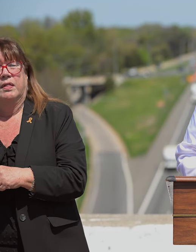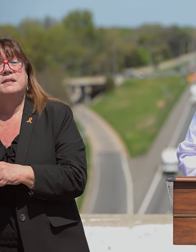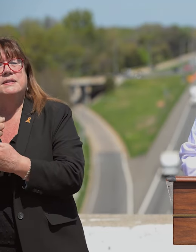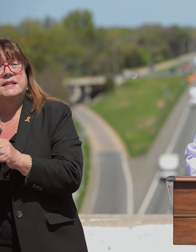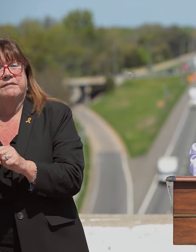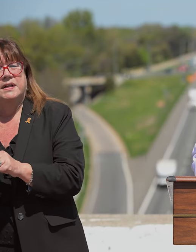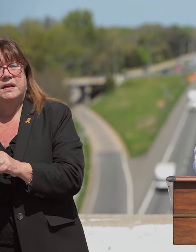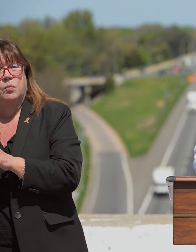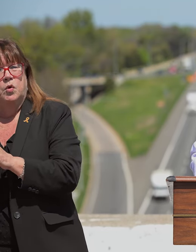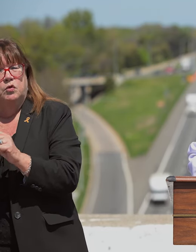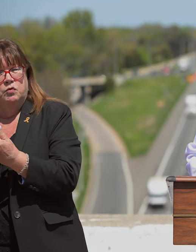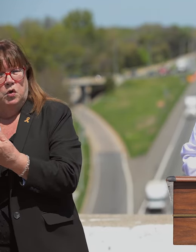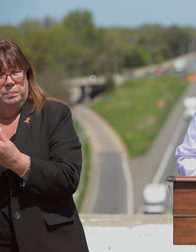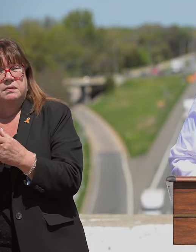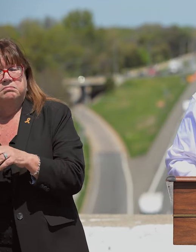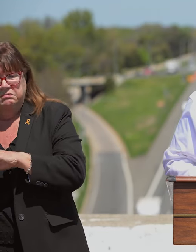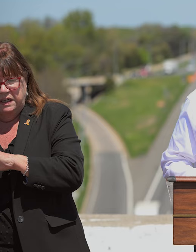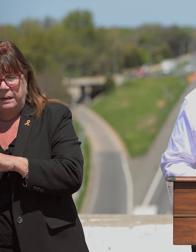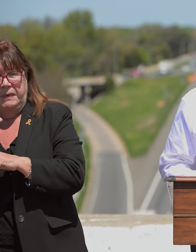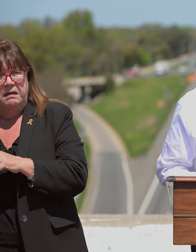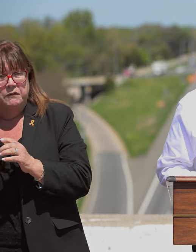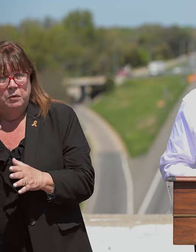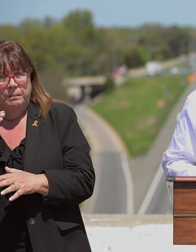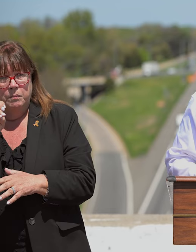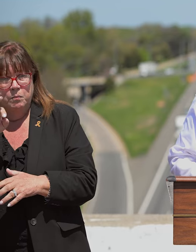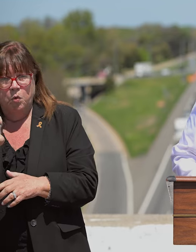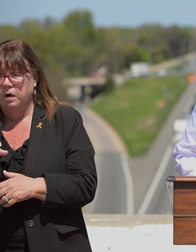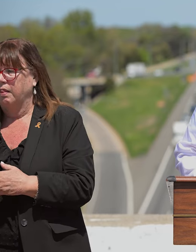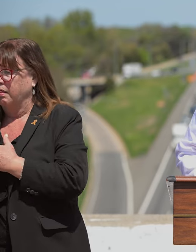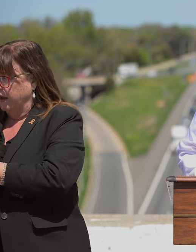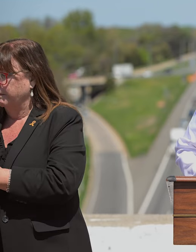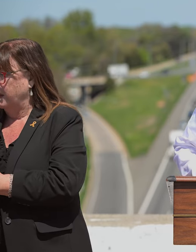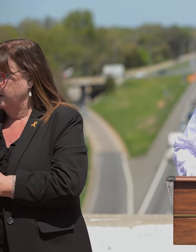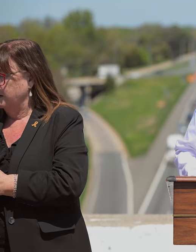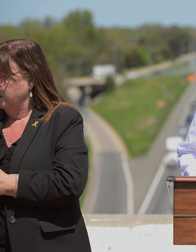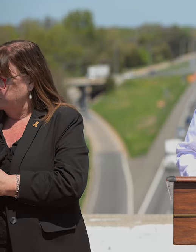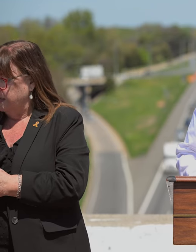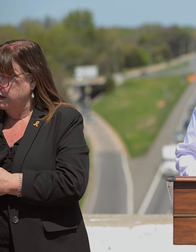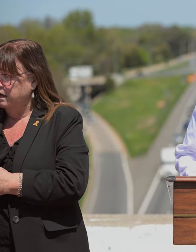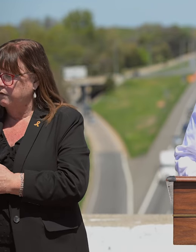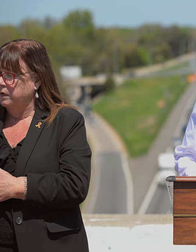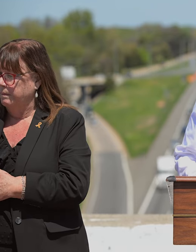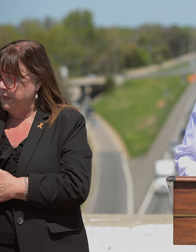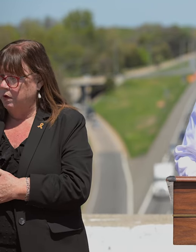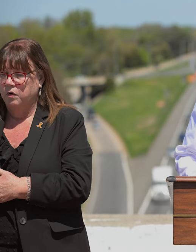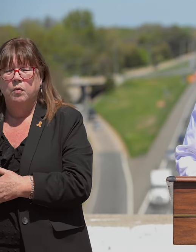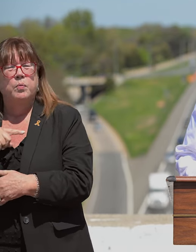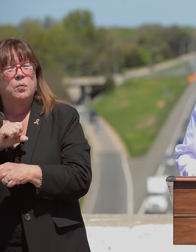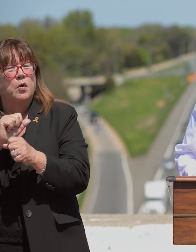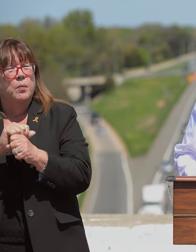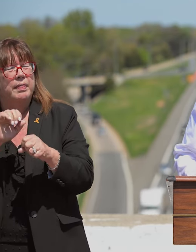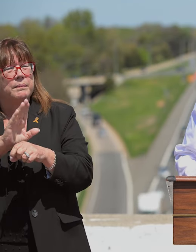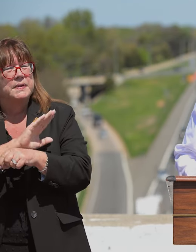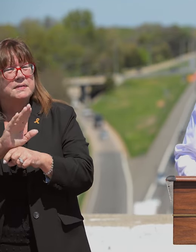was formed by Governor Moore and led by Lieutenant Governor Miller. Working with industry partners, citizens, and transportation